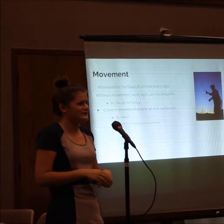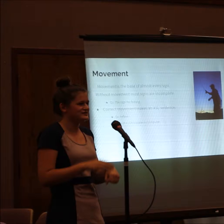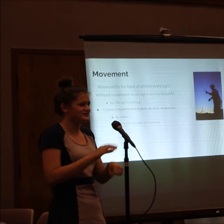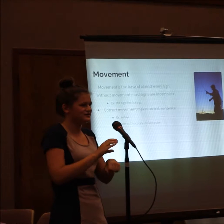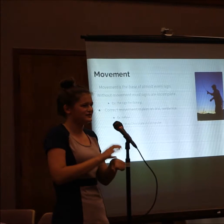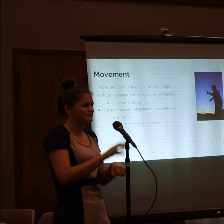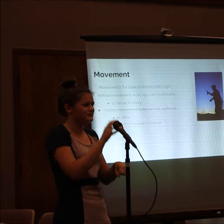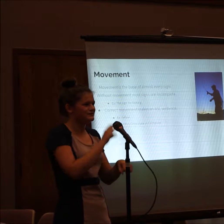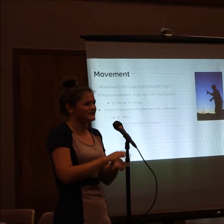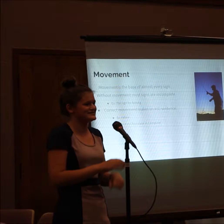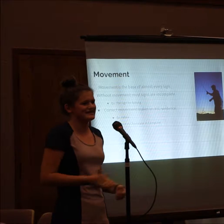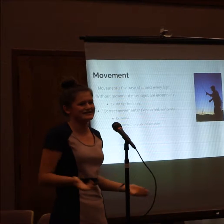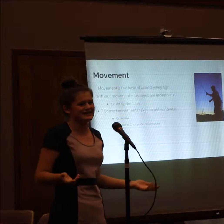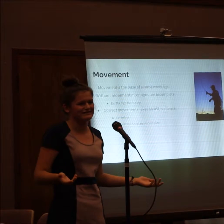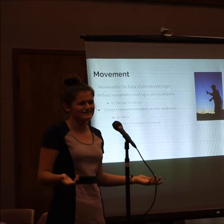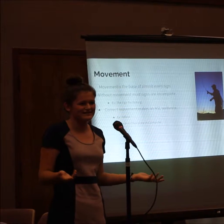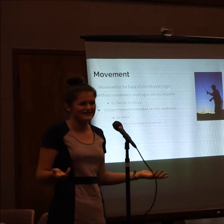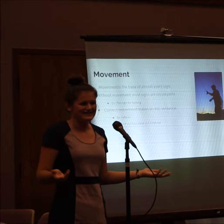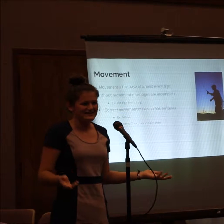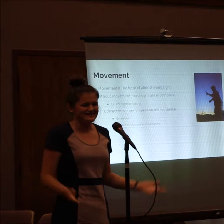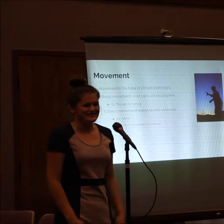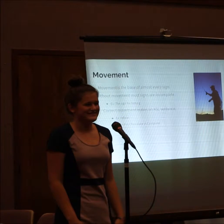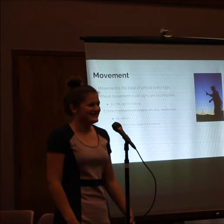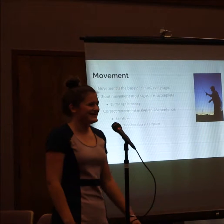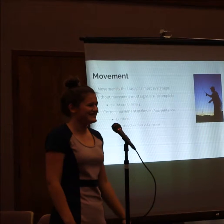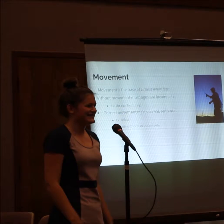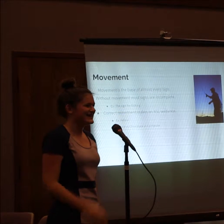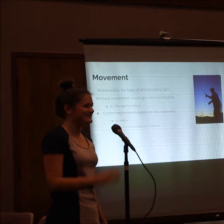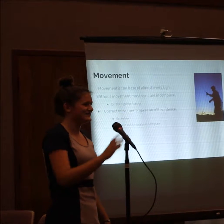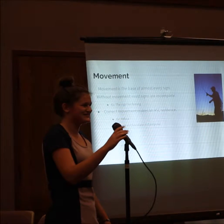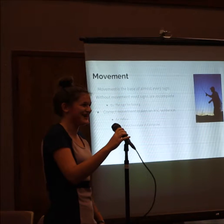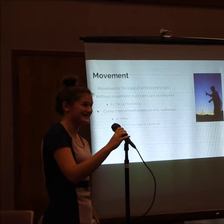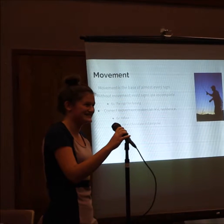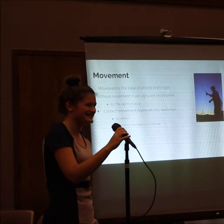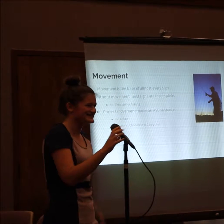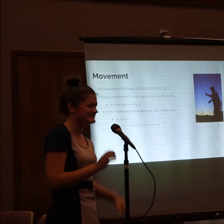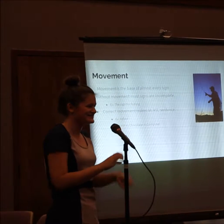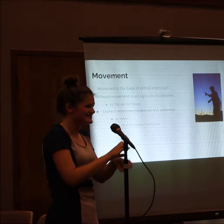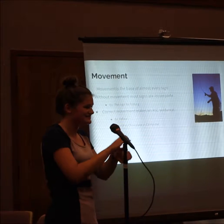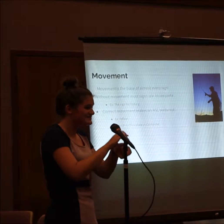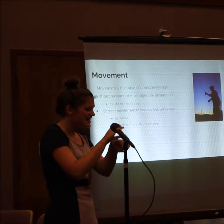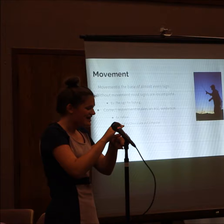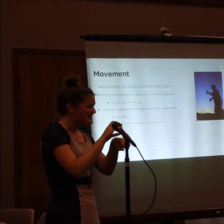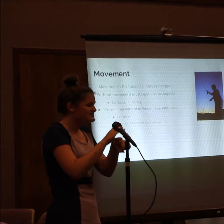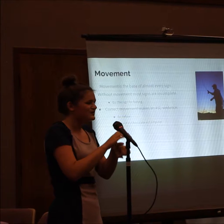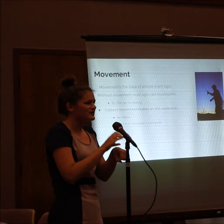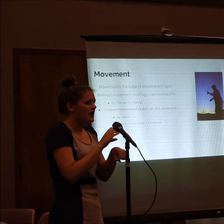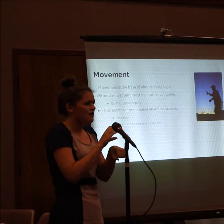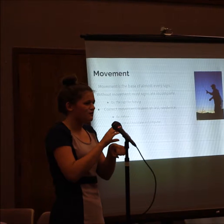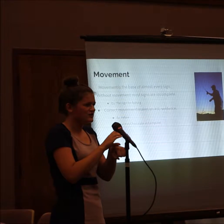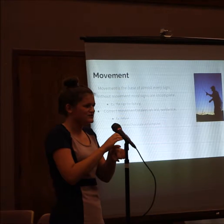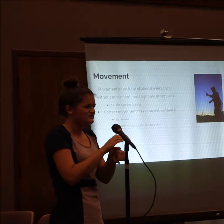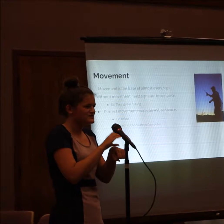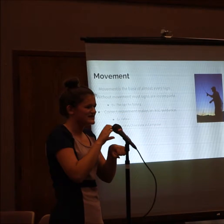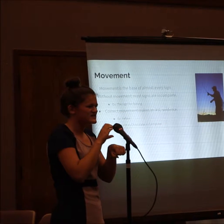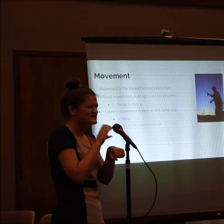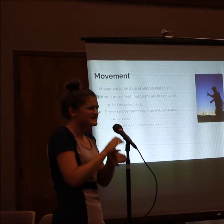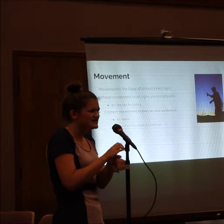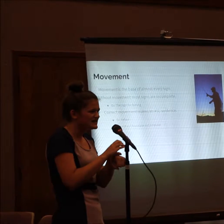going to computer on Sunday. They're not going to get what you're trying to do. And so it's one of those few signs. It's key